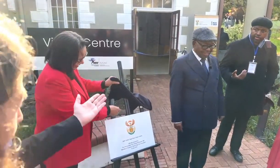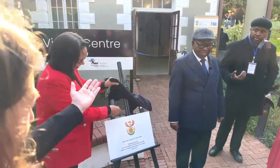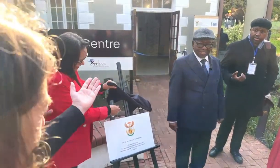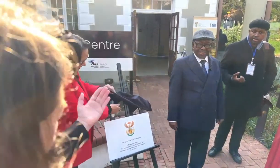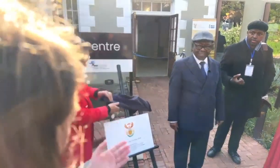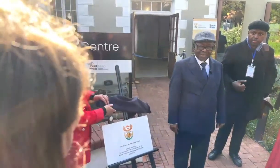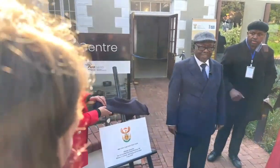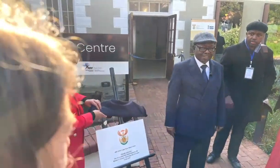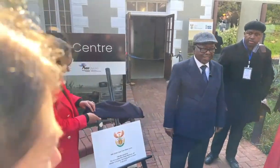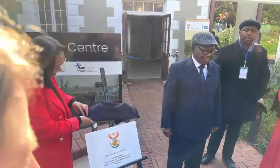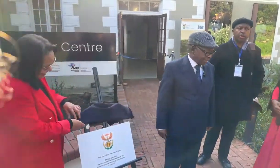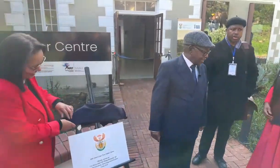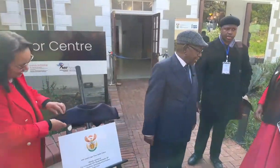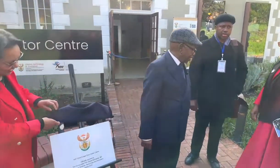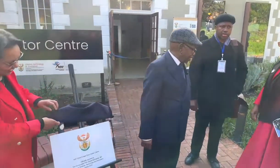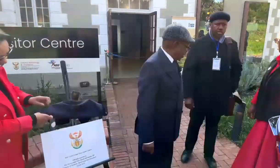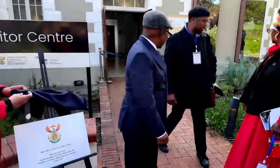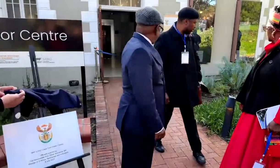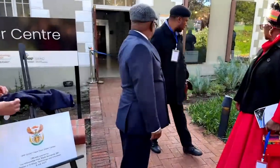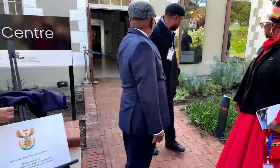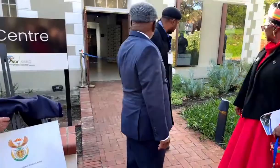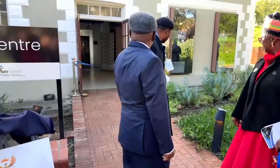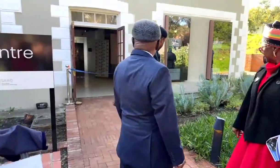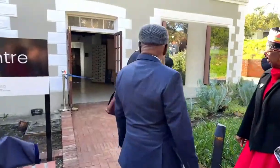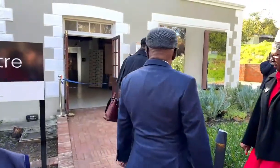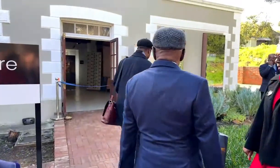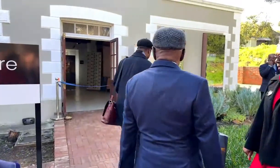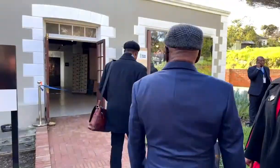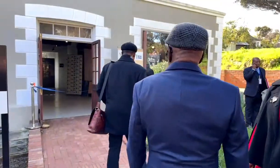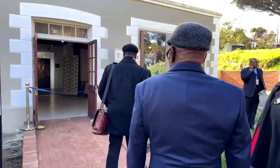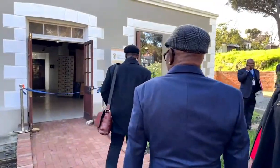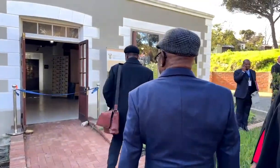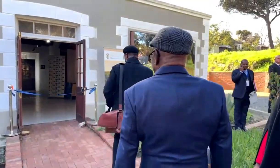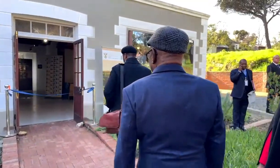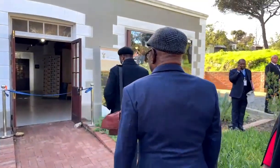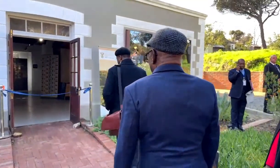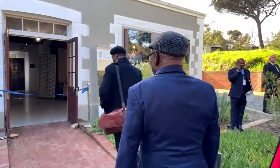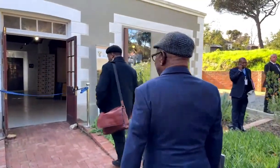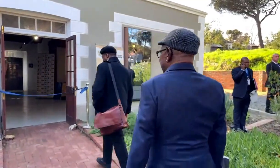And then we'll cut the ribbon and make our way inside.